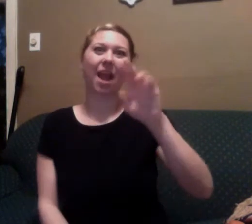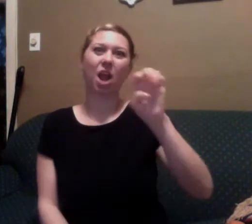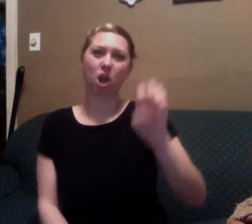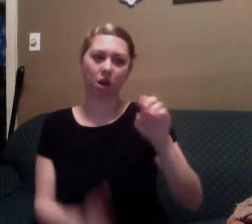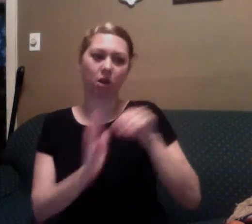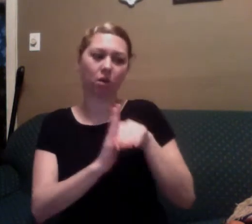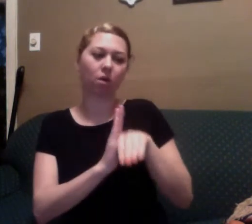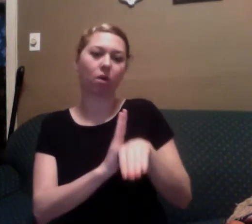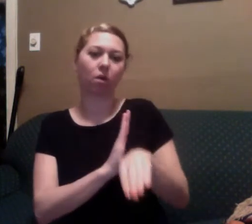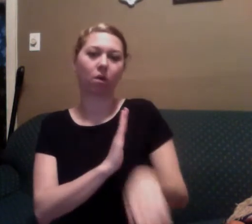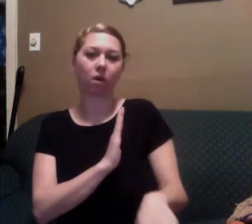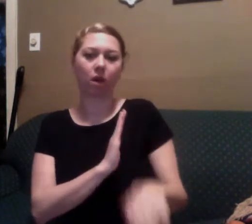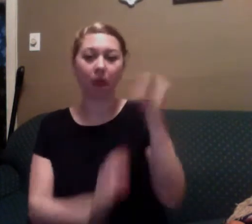about.